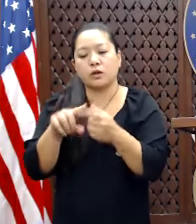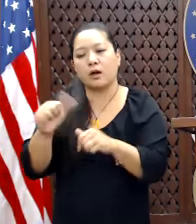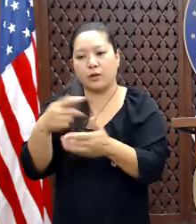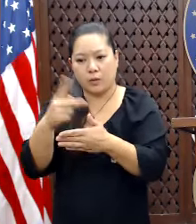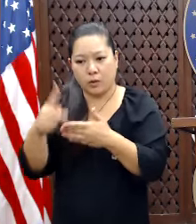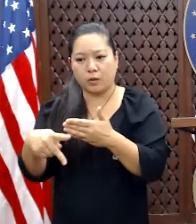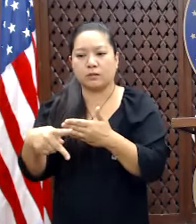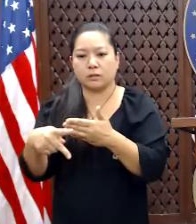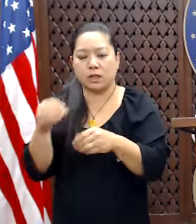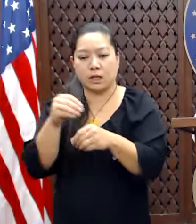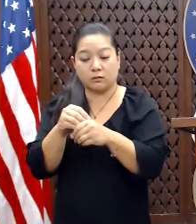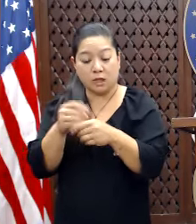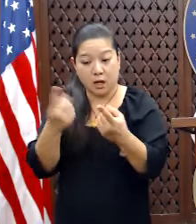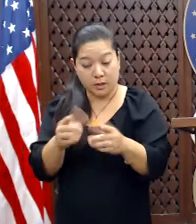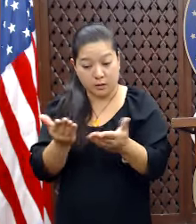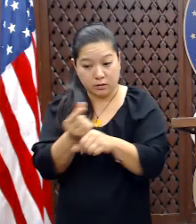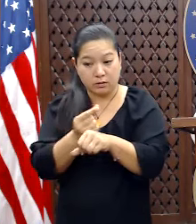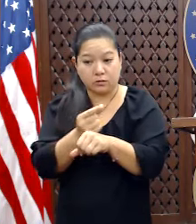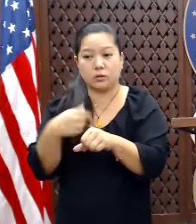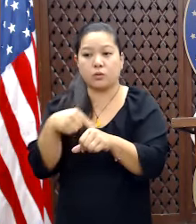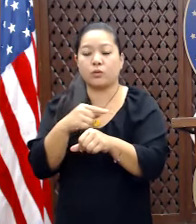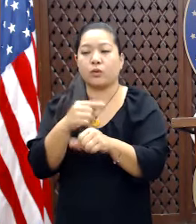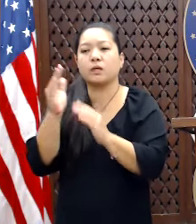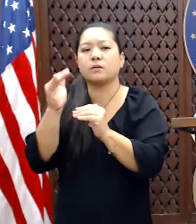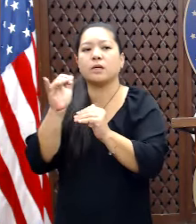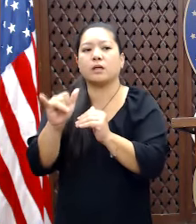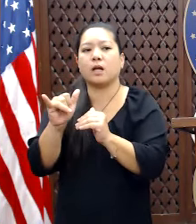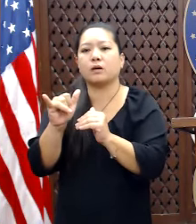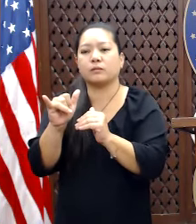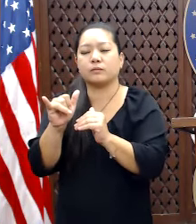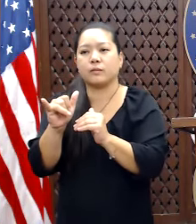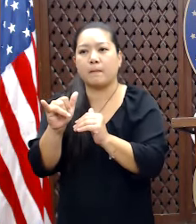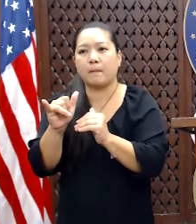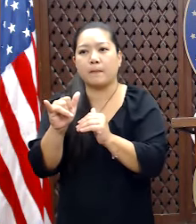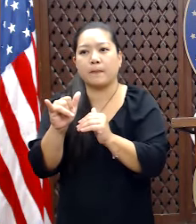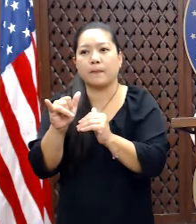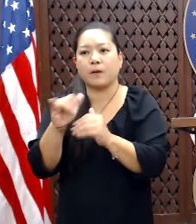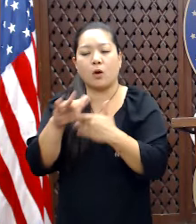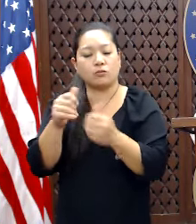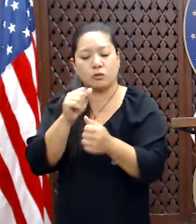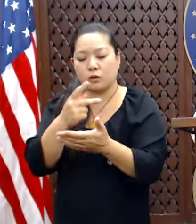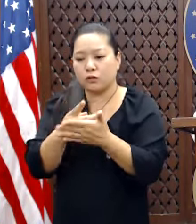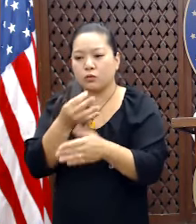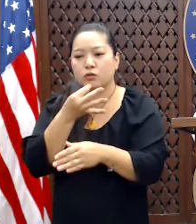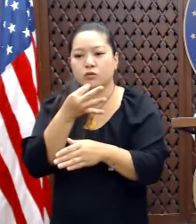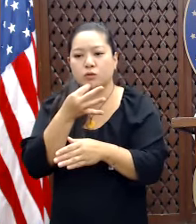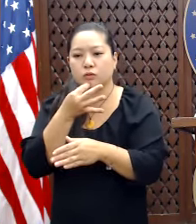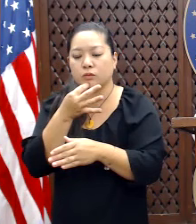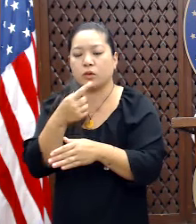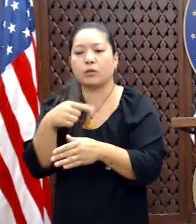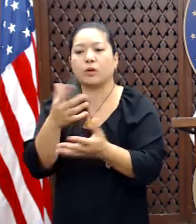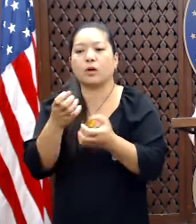programs already in the works. And we expect passage out of the Senate and House of Representatives soon. I want